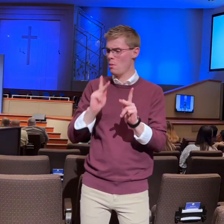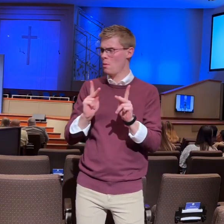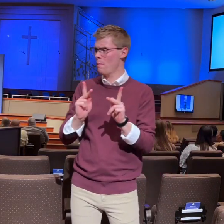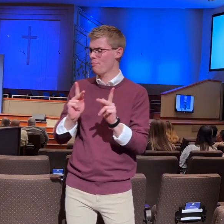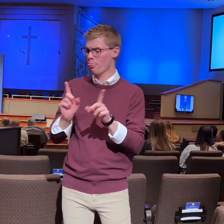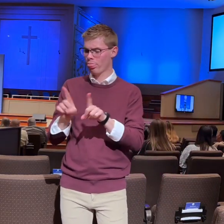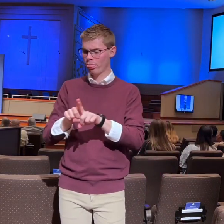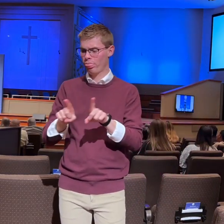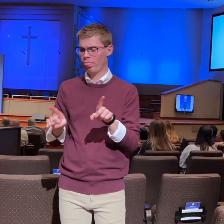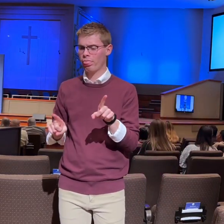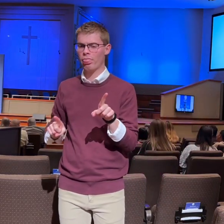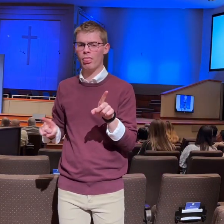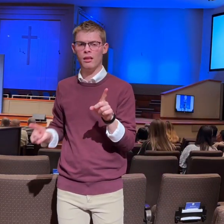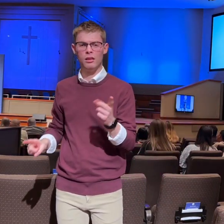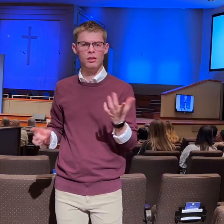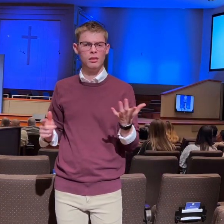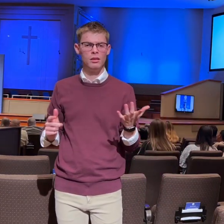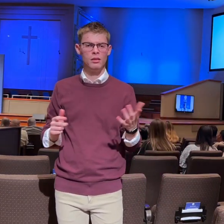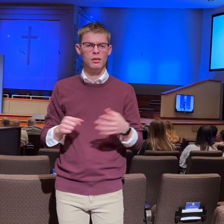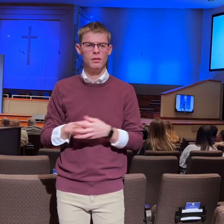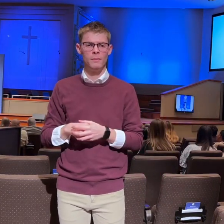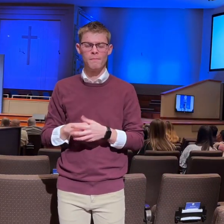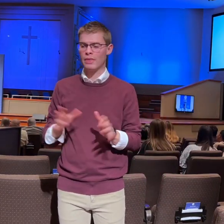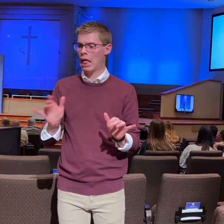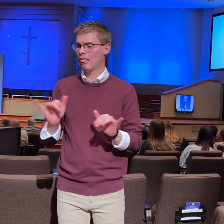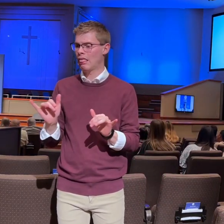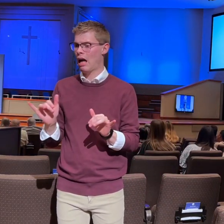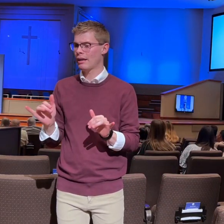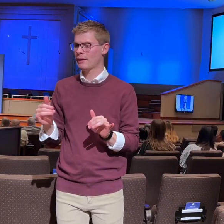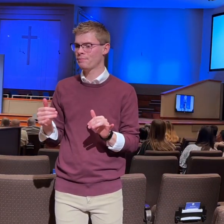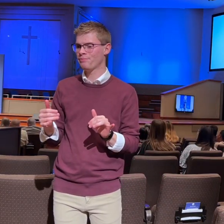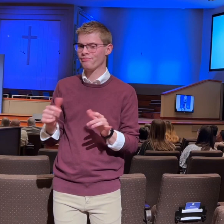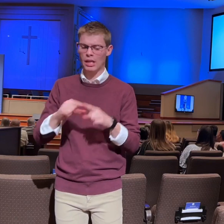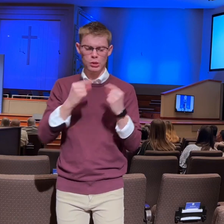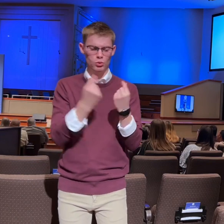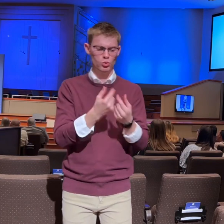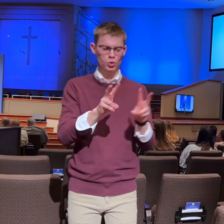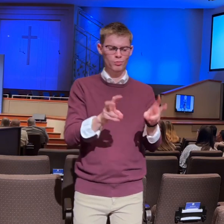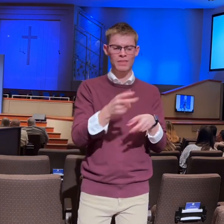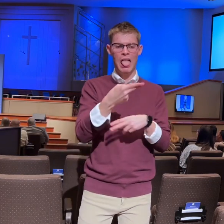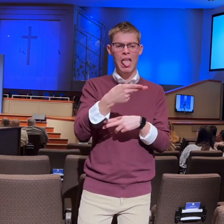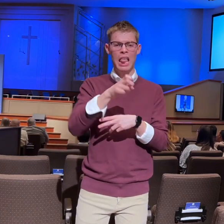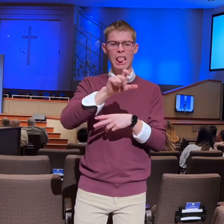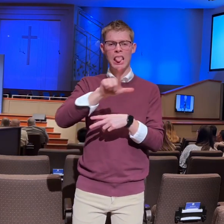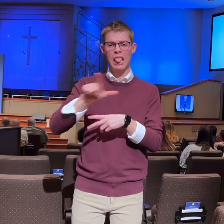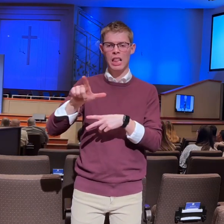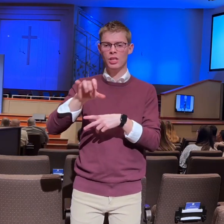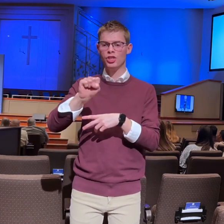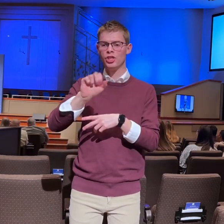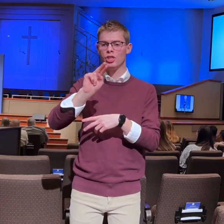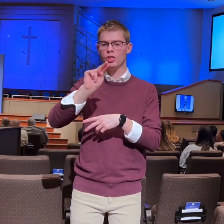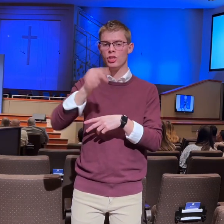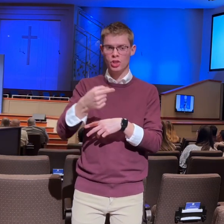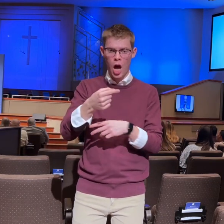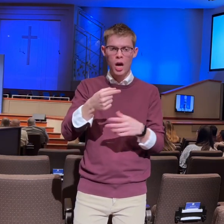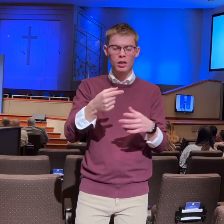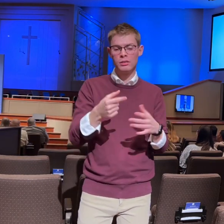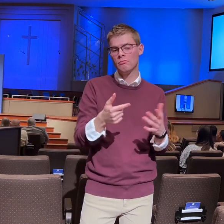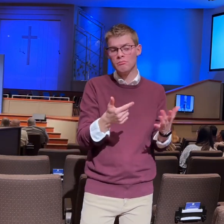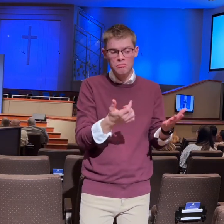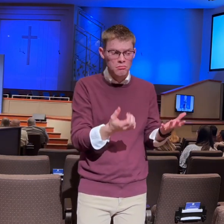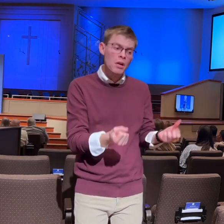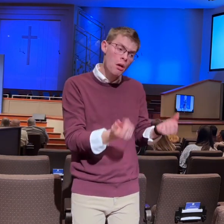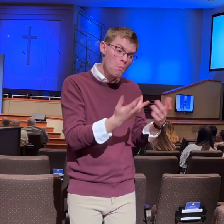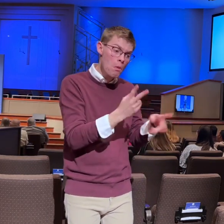phenom group out of Australia, Hillsong is their name. There were a few songs that came out of there that were kind of mostly scripture.